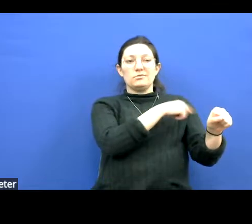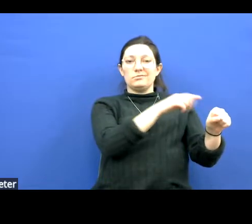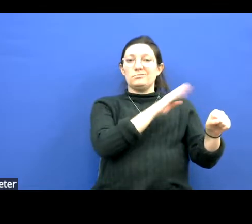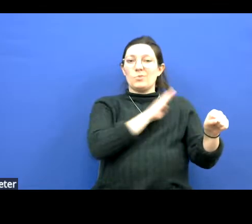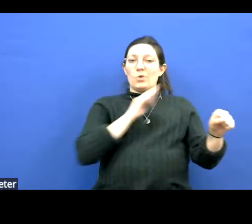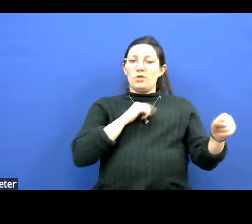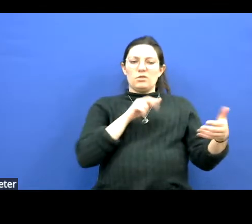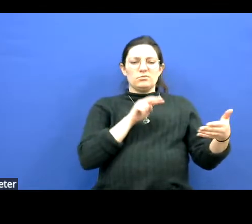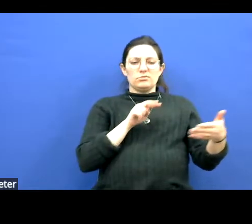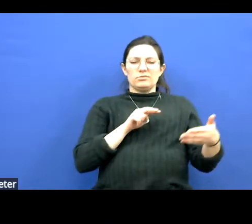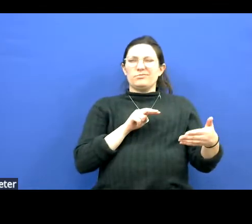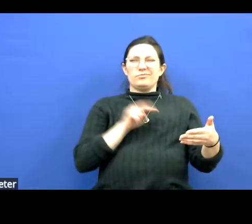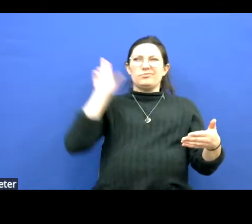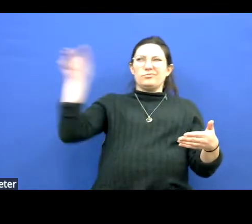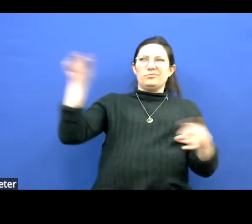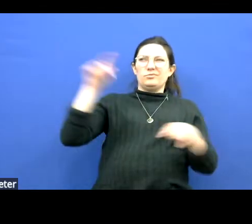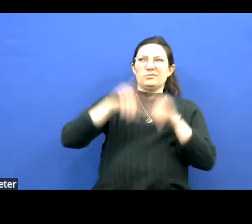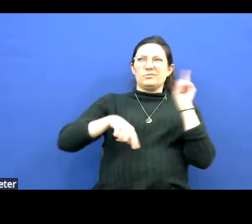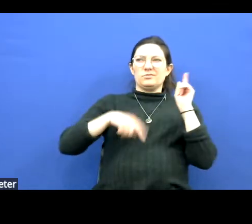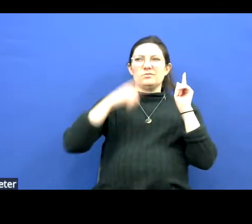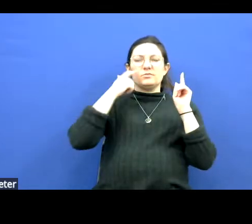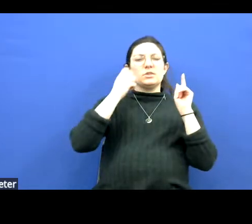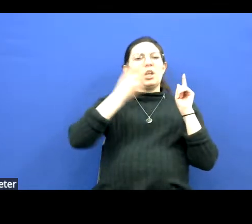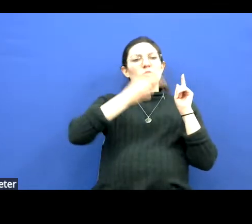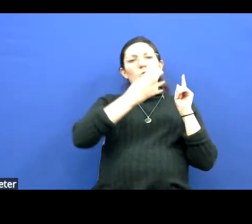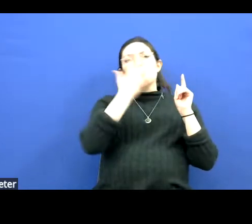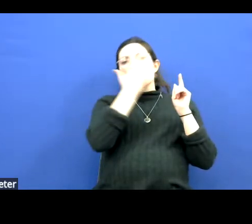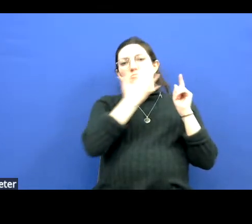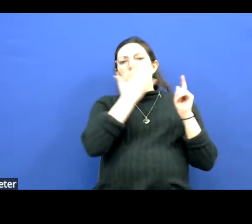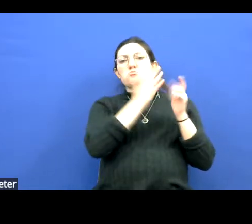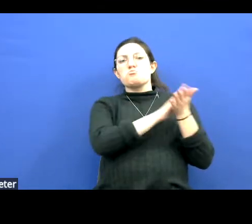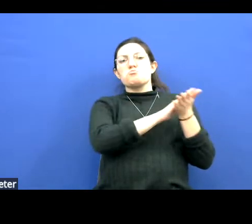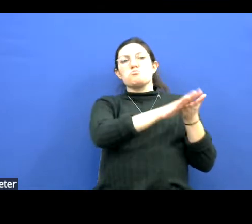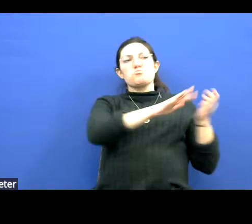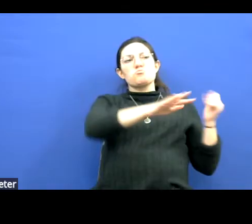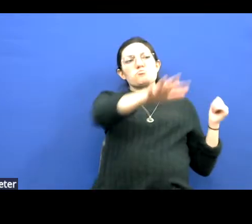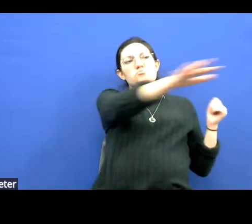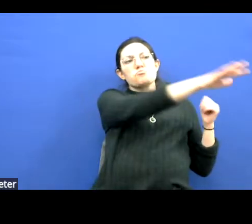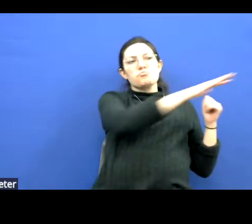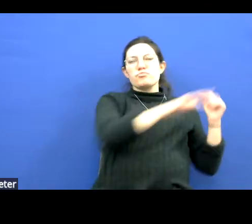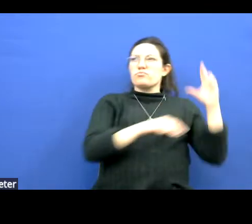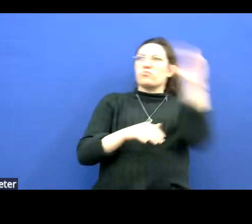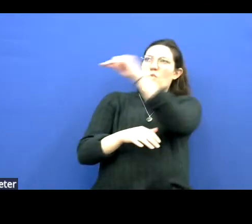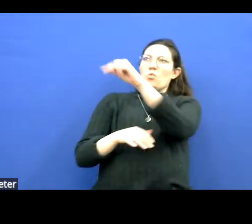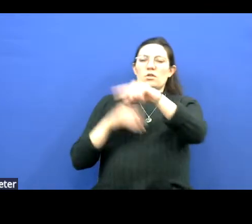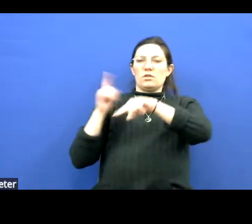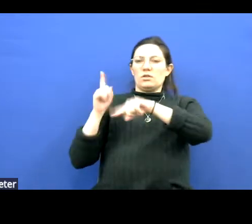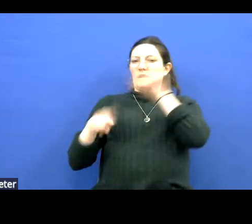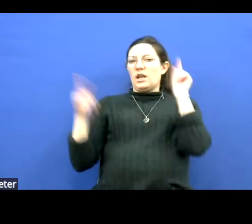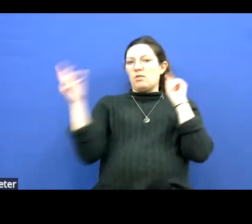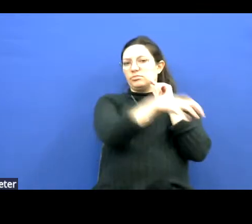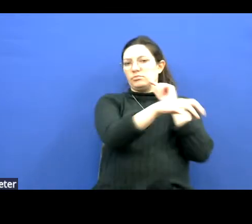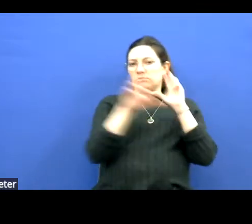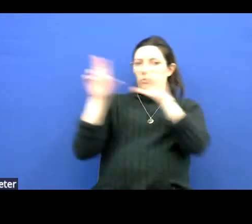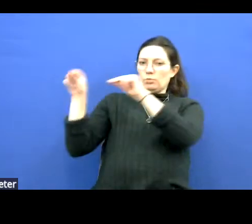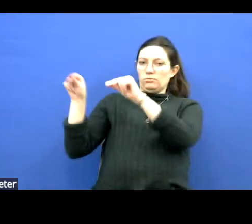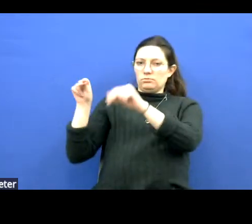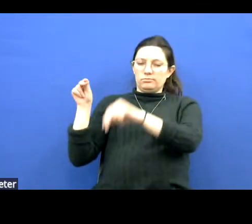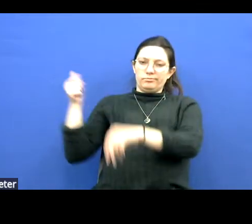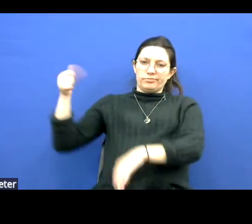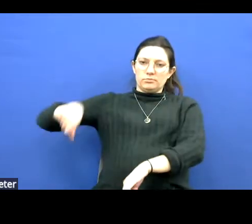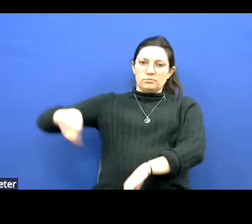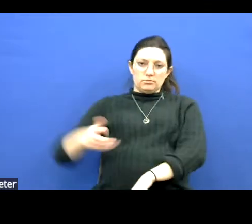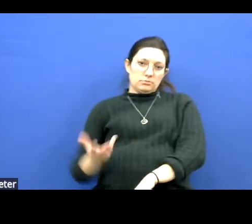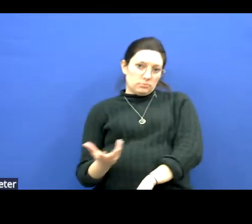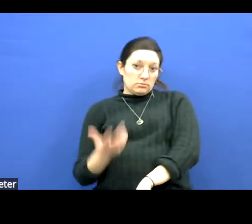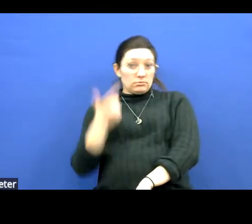the historic site committee as well as the town board felt very much for the worse, so they denied that